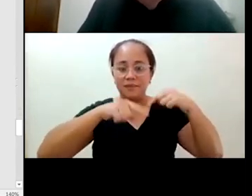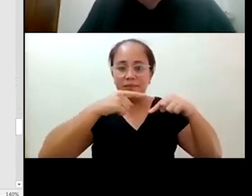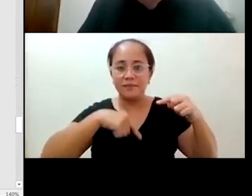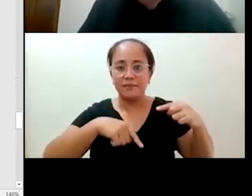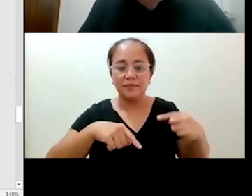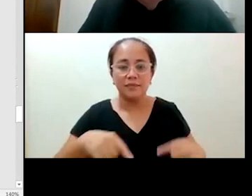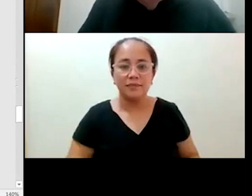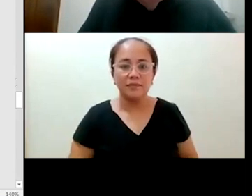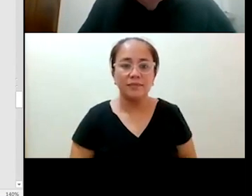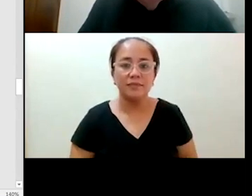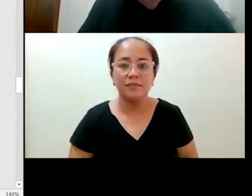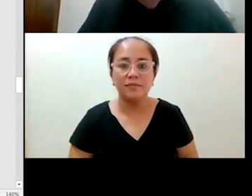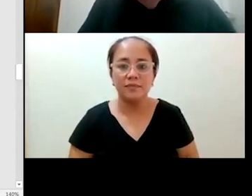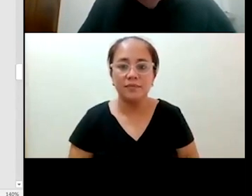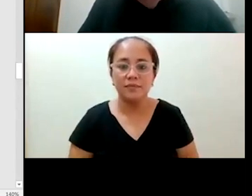let's see.